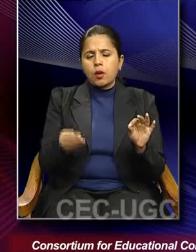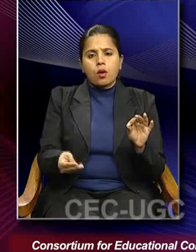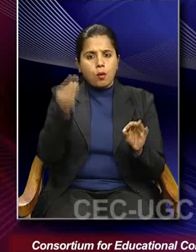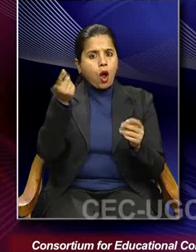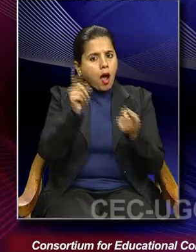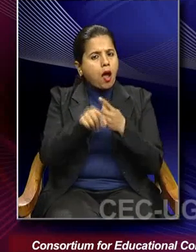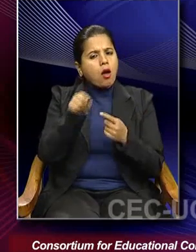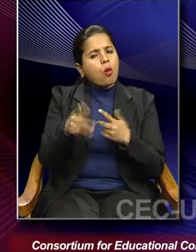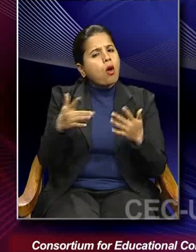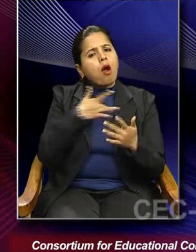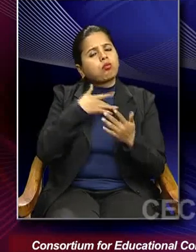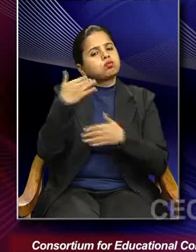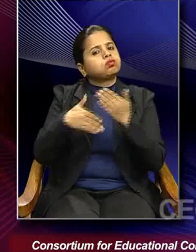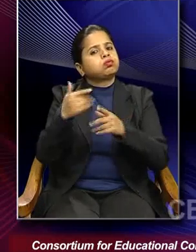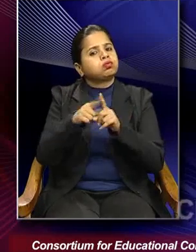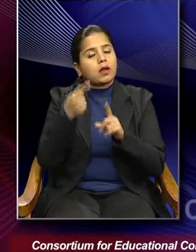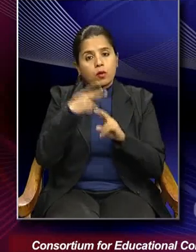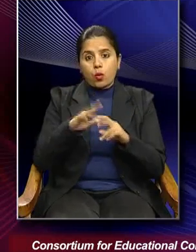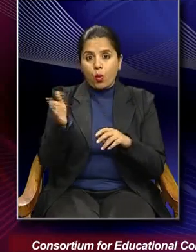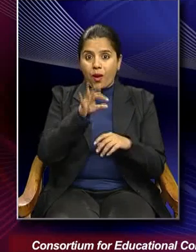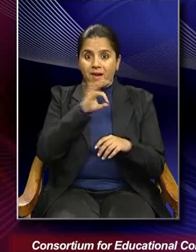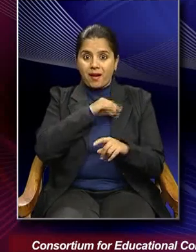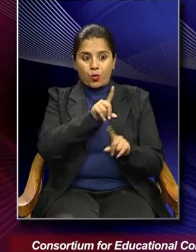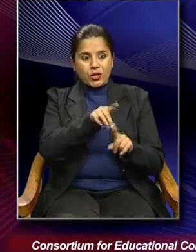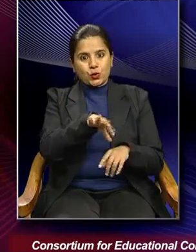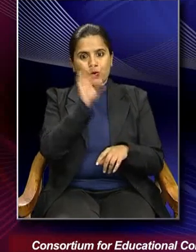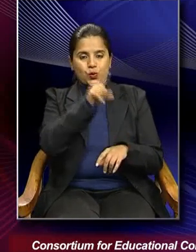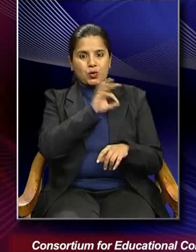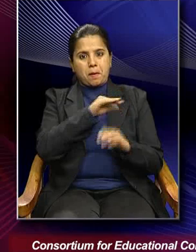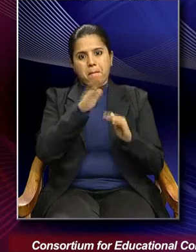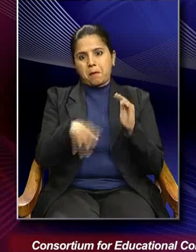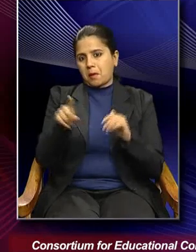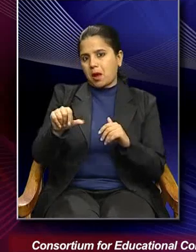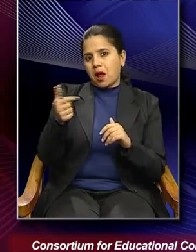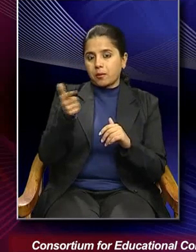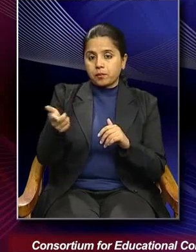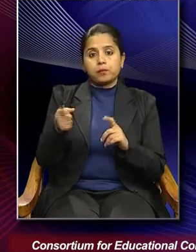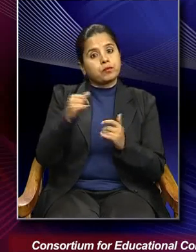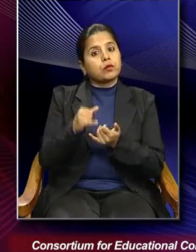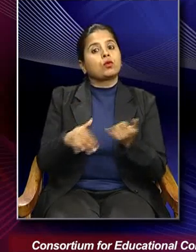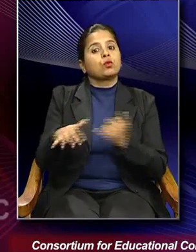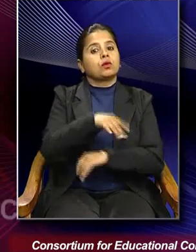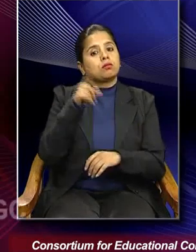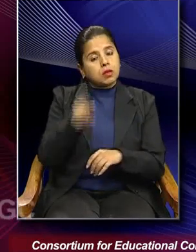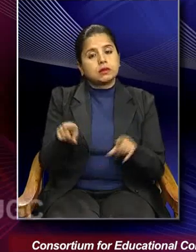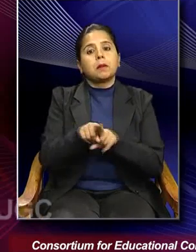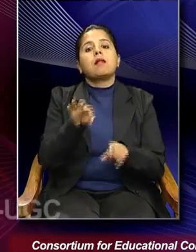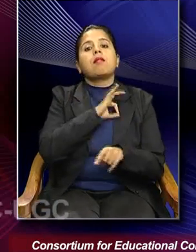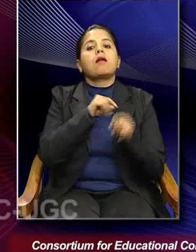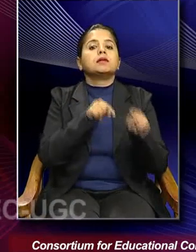obvious option. If everyone likes one choice better than the other, then the society should also like